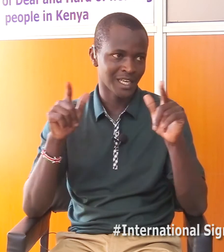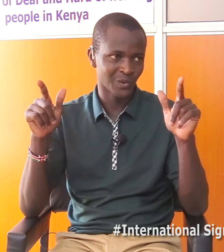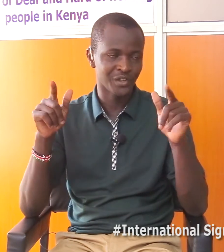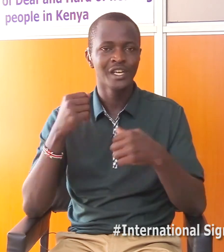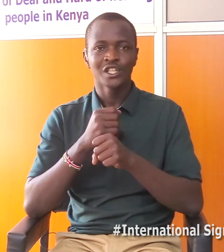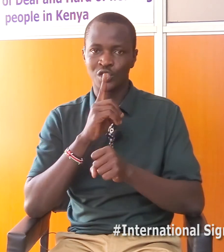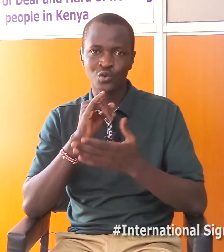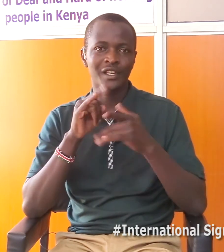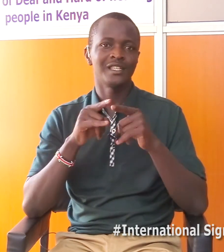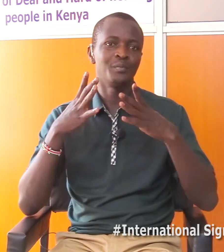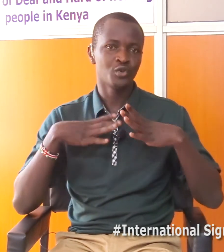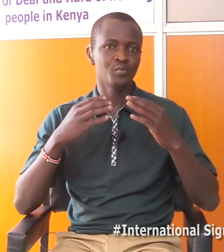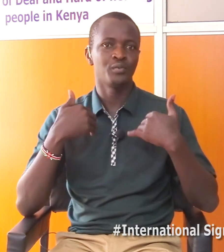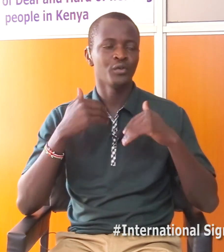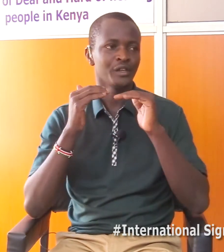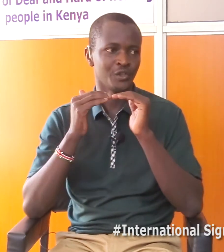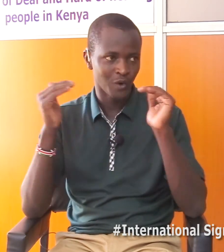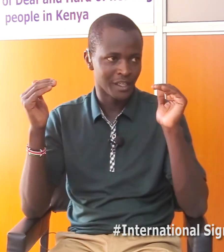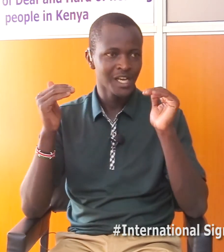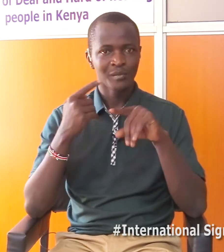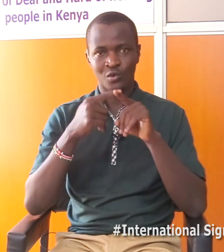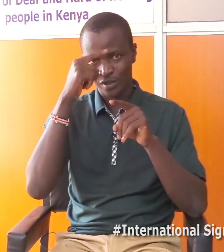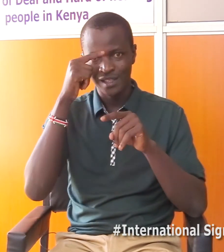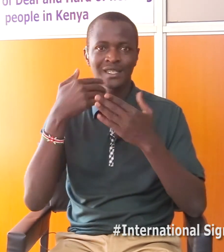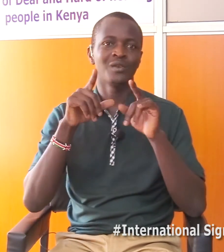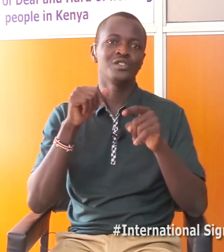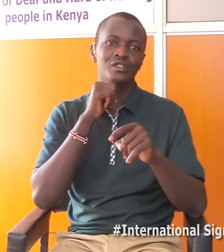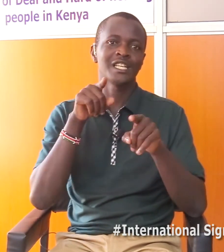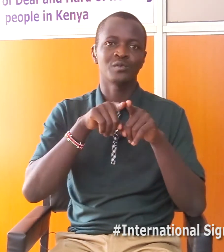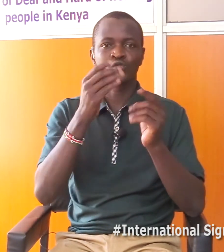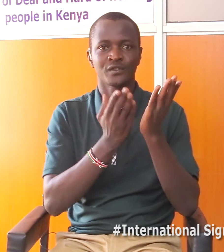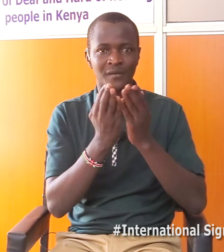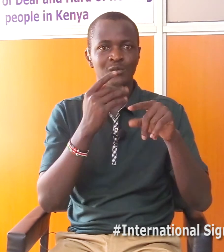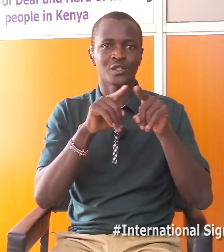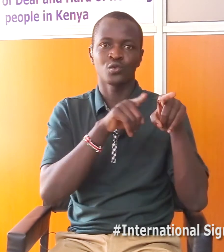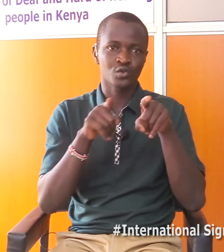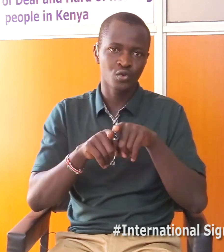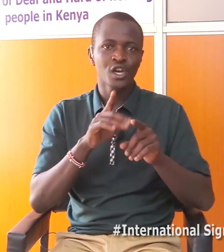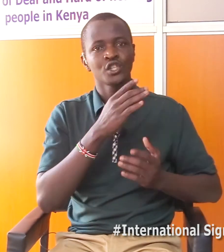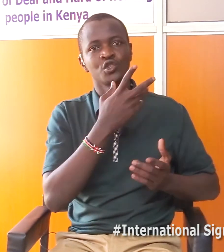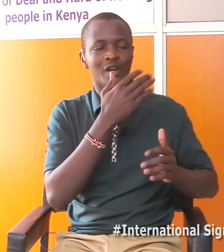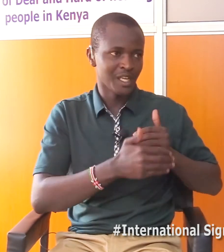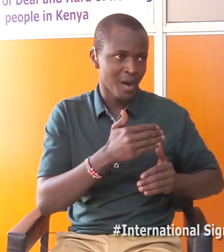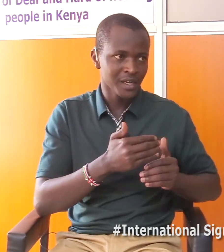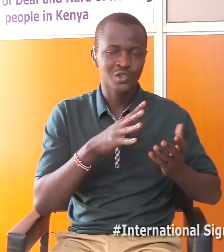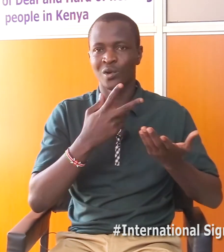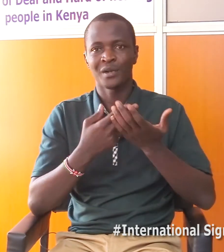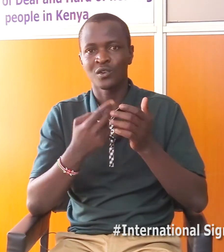language. In his view, the growth of sign language has made progress, and he believes it is an improvement since the start of